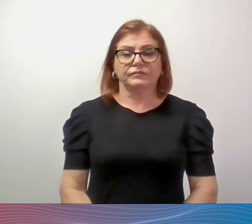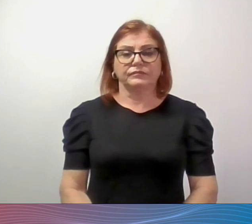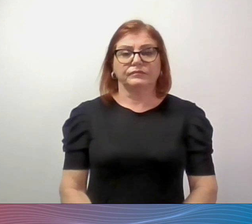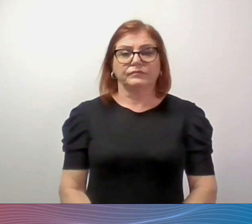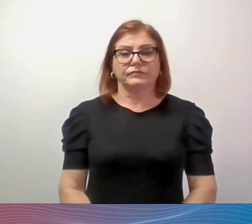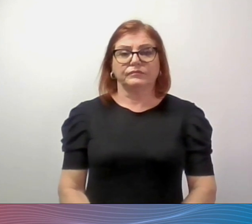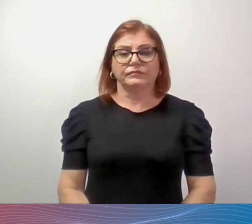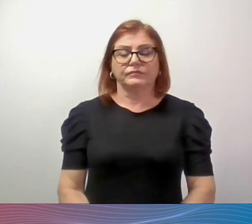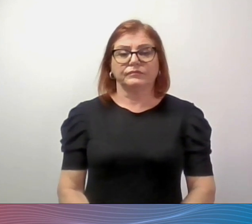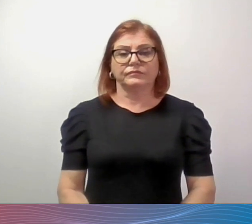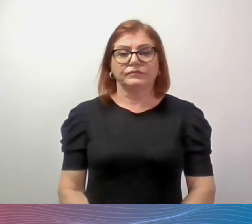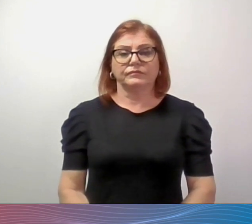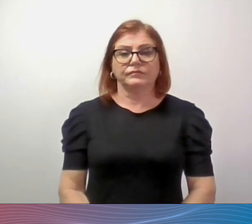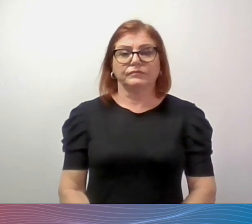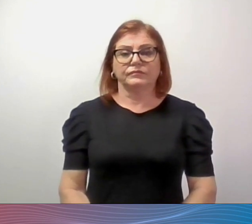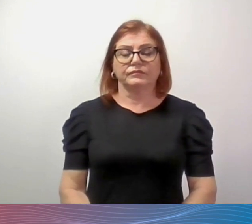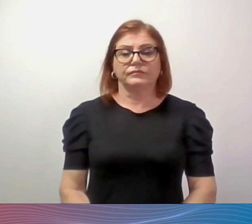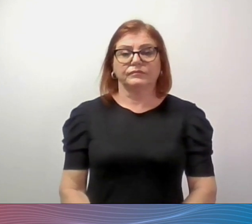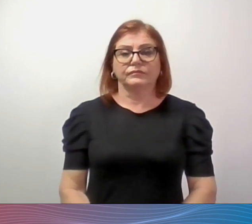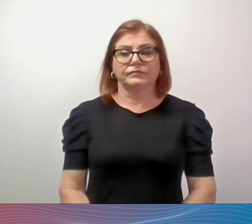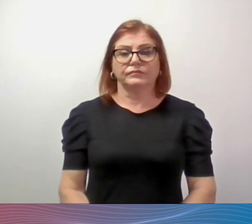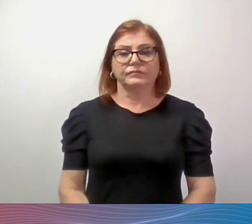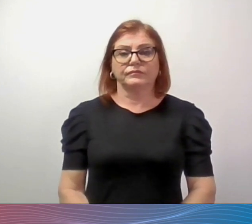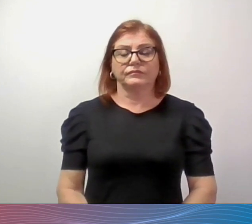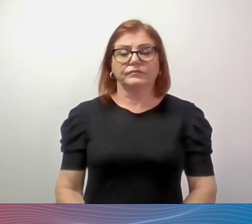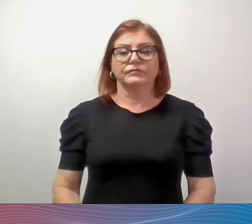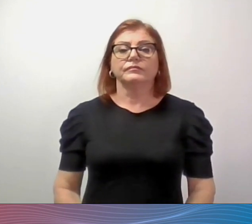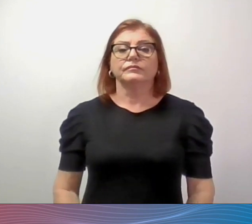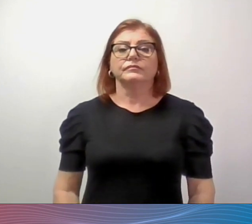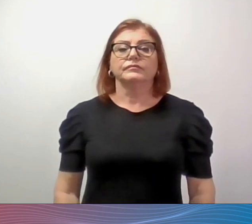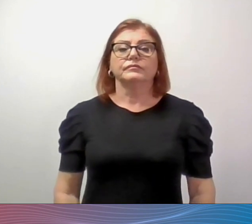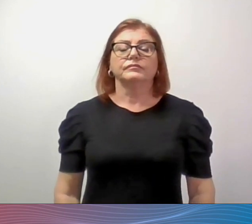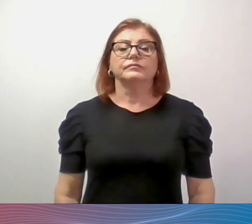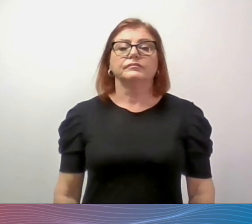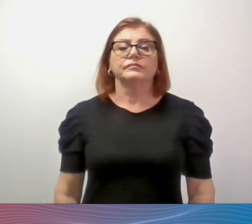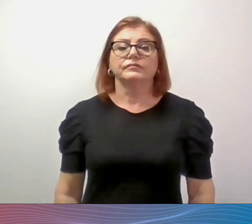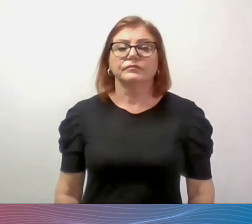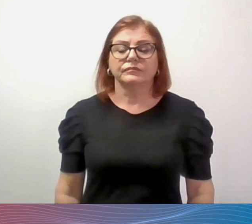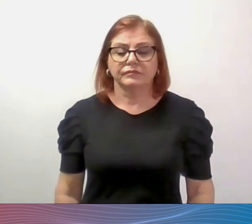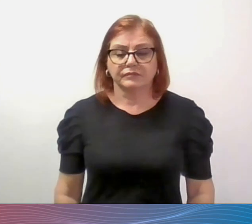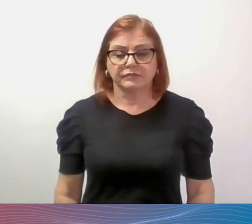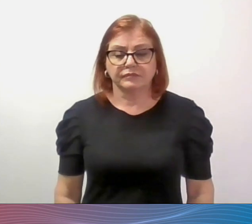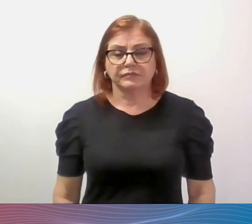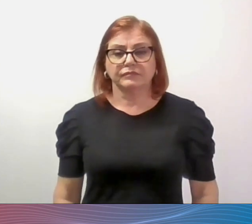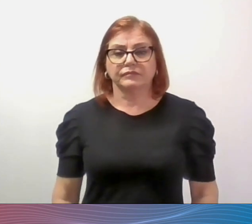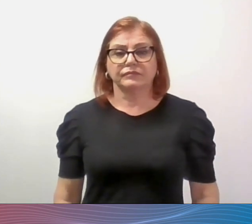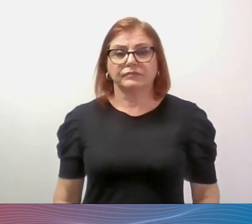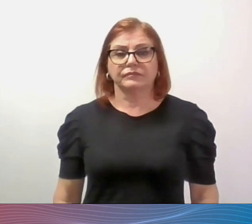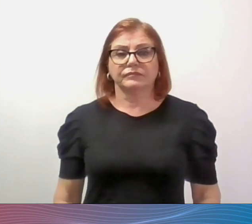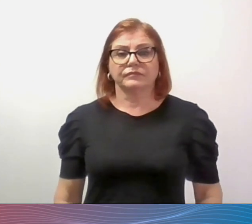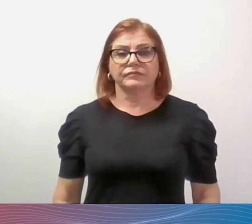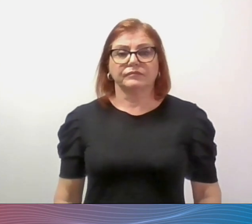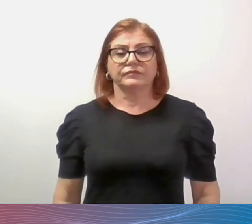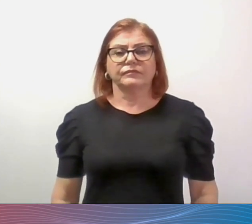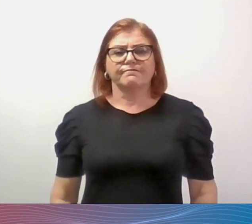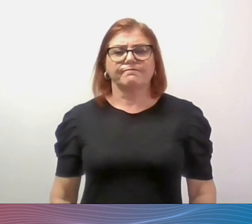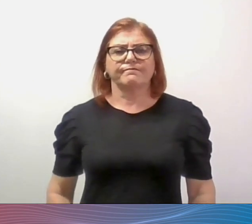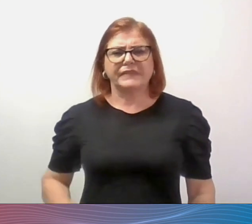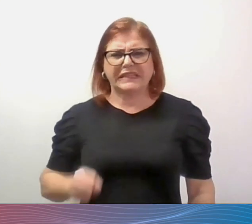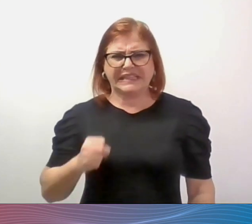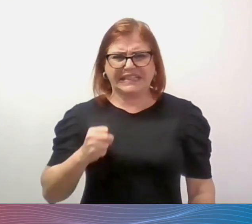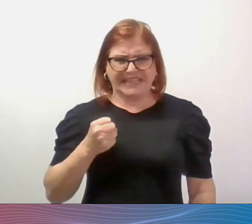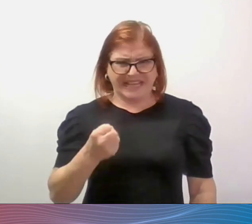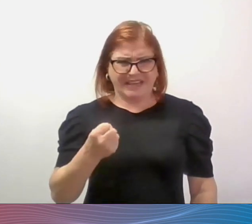or idolater has any inheritance in the kingdom of Christ. Porque a avareza é a idolatria. Covetousness